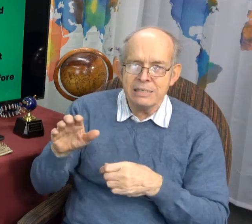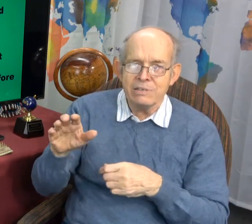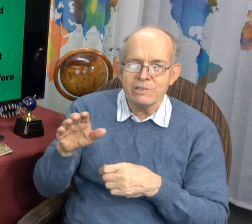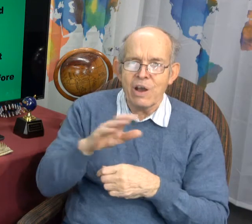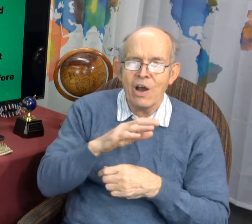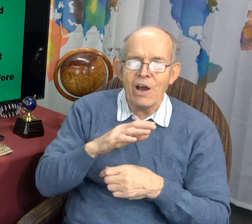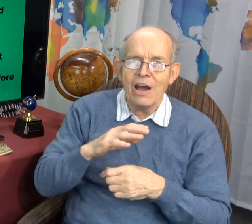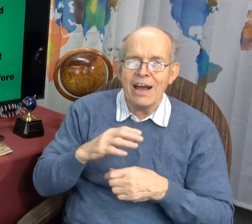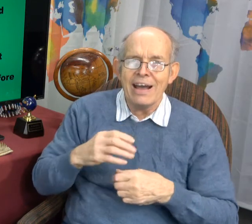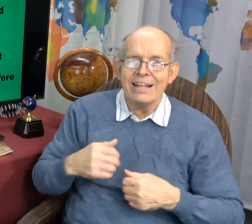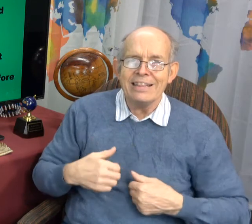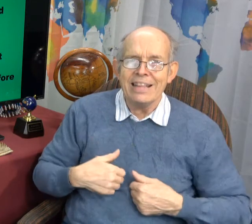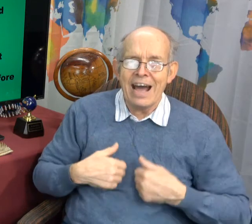in your life.